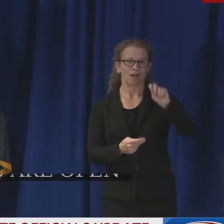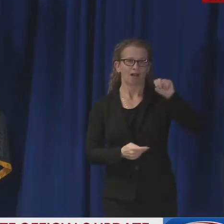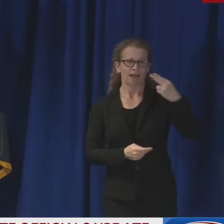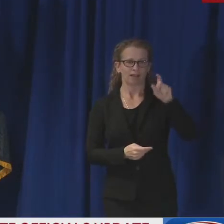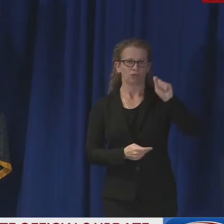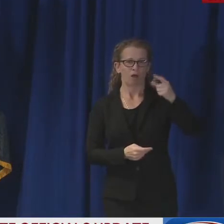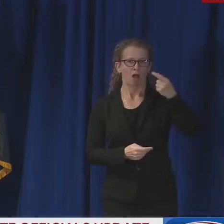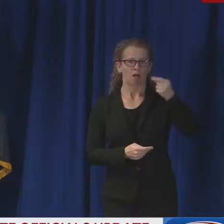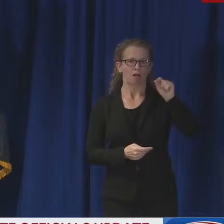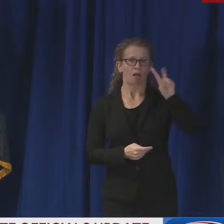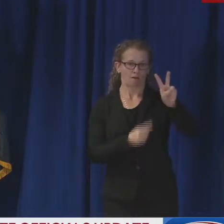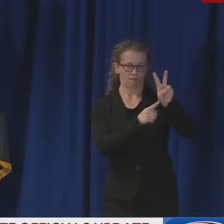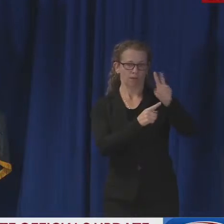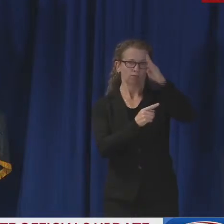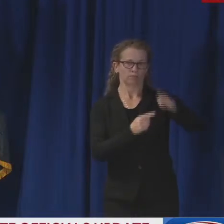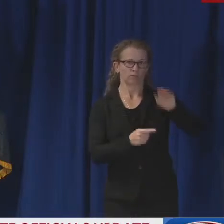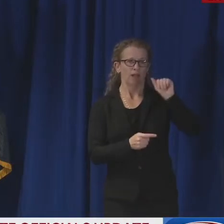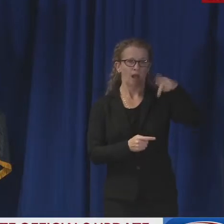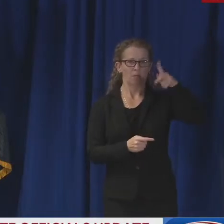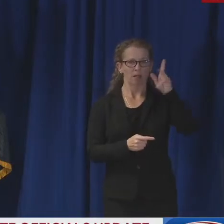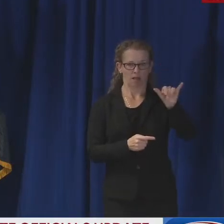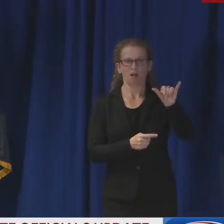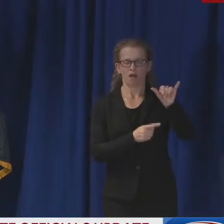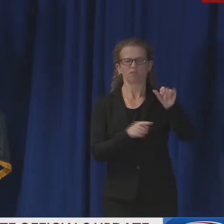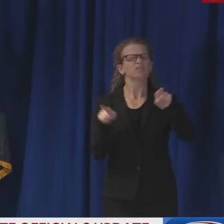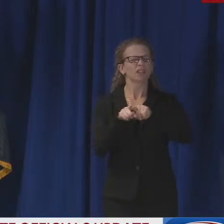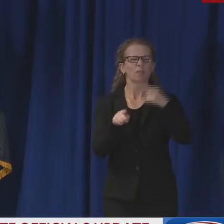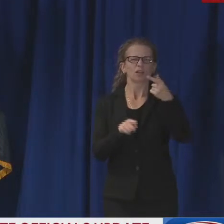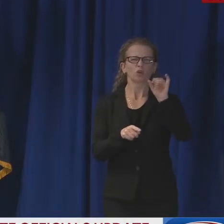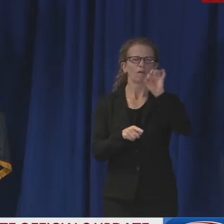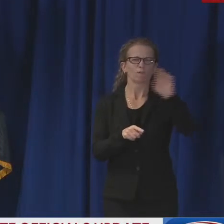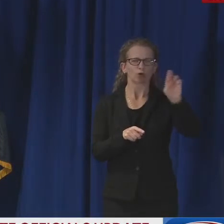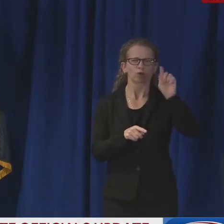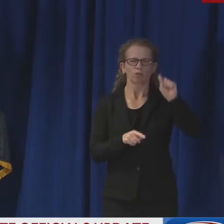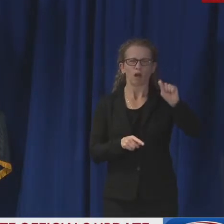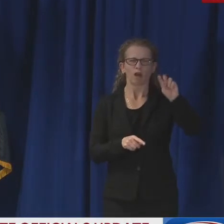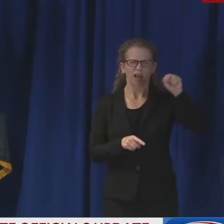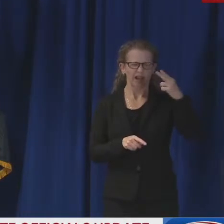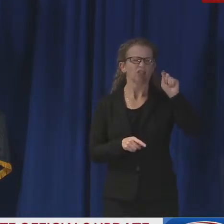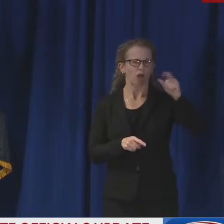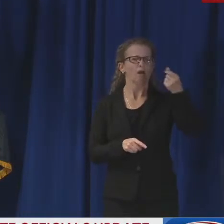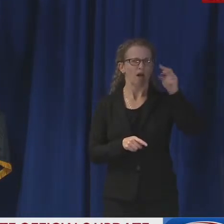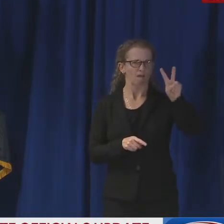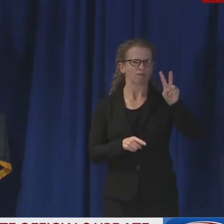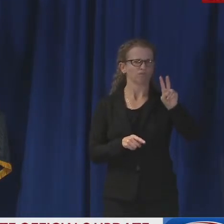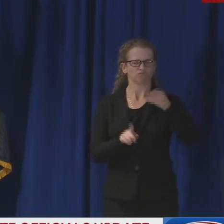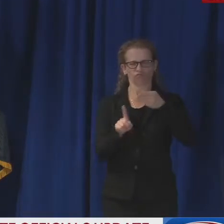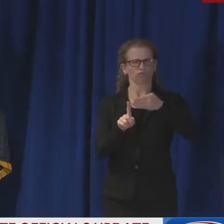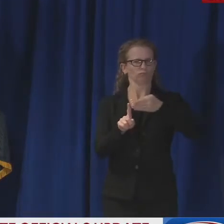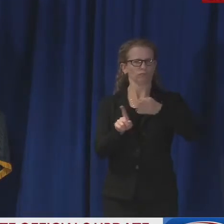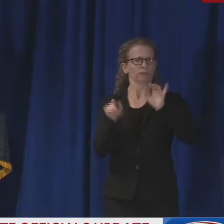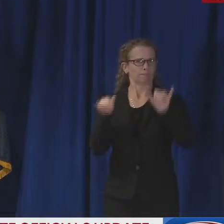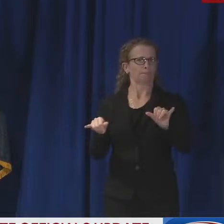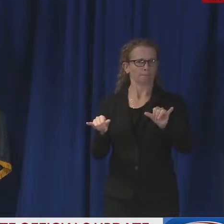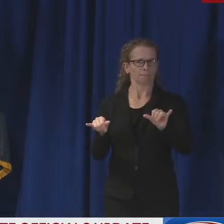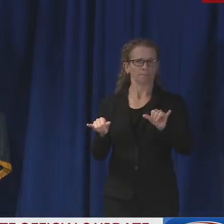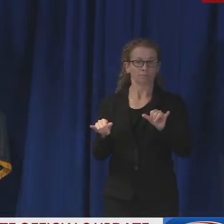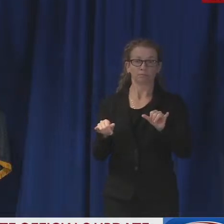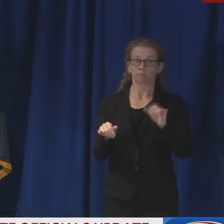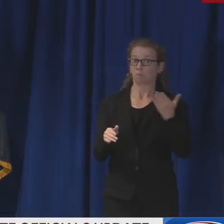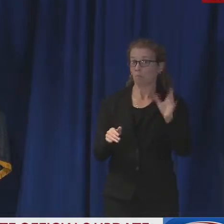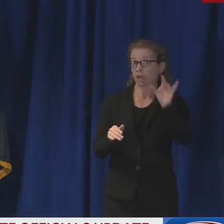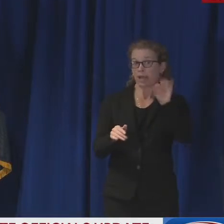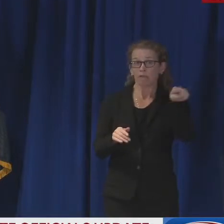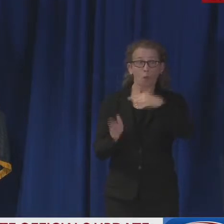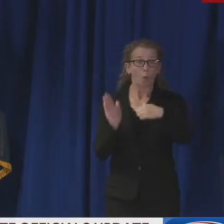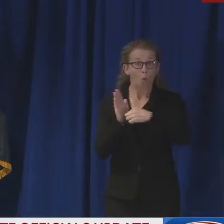gopher.nh.gov/apply. Our Gopher website, same website as everyone has always gone to. So basically, if folks potentially owe money back